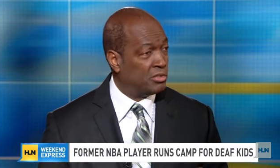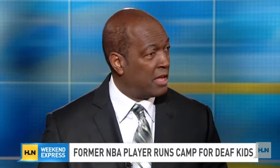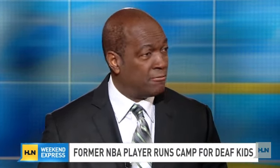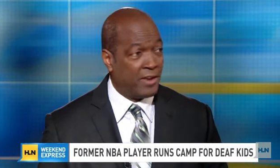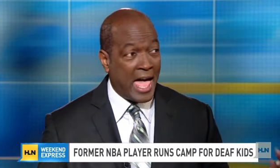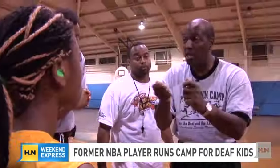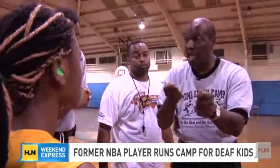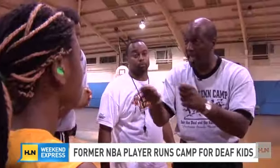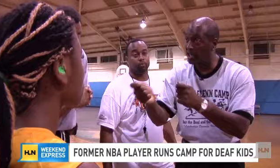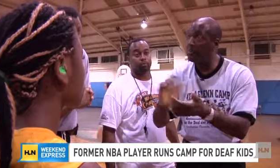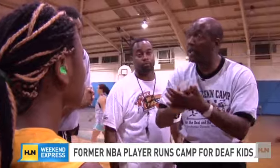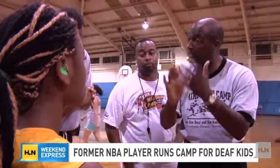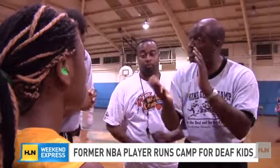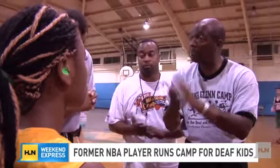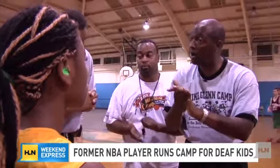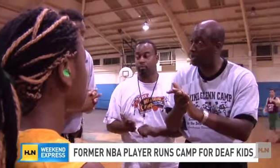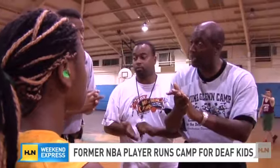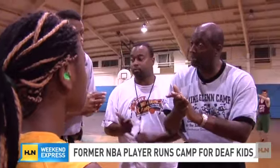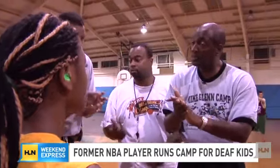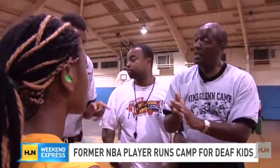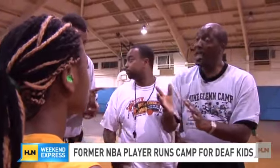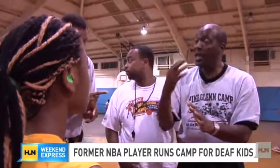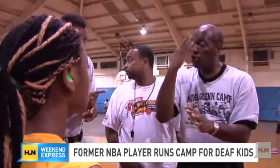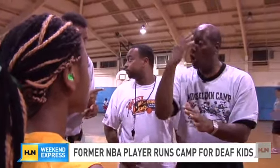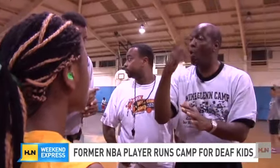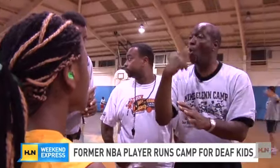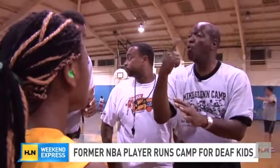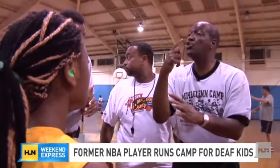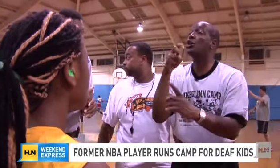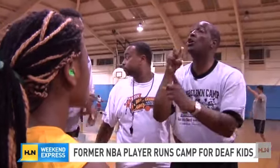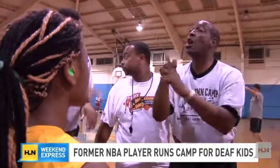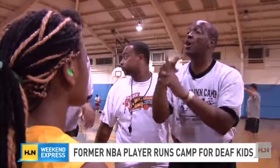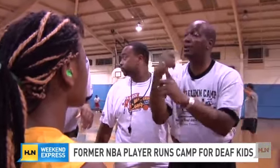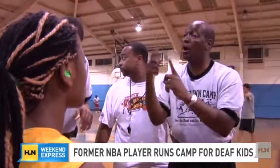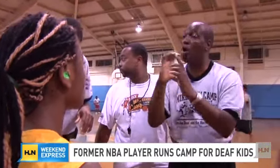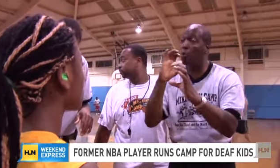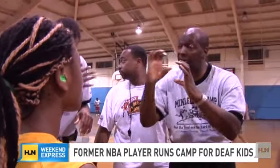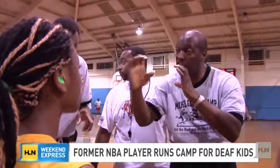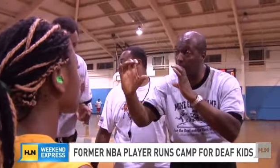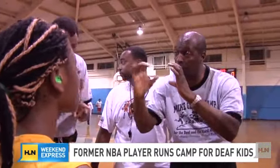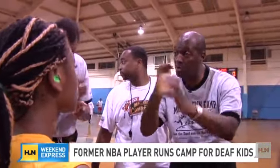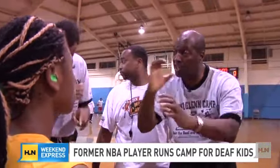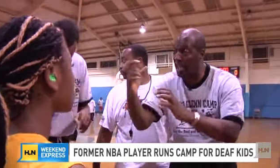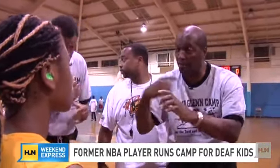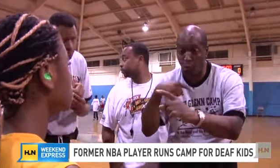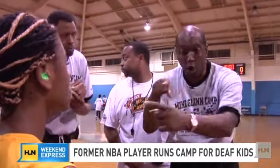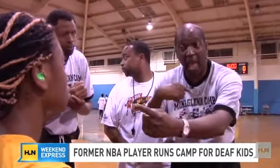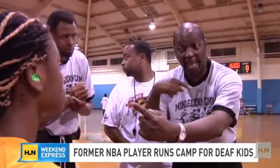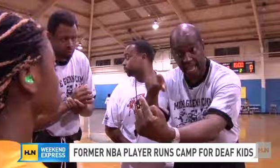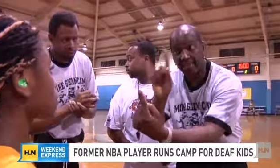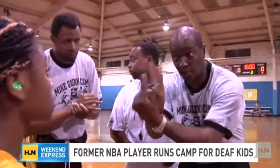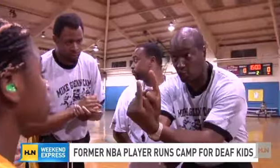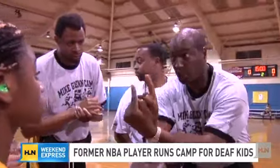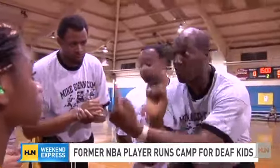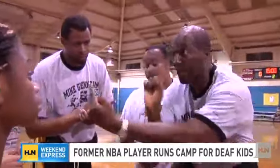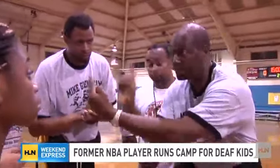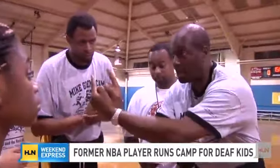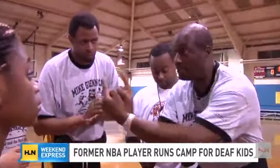they fly in, they take the train in, the bus in, and we pick them up and say, come on down. It's just one of the great weeks of my life and